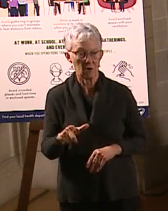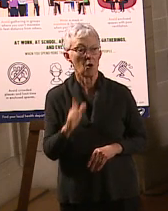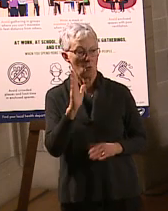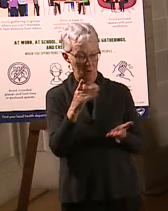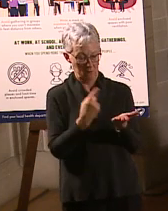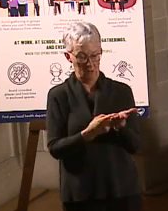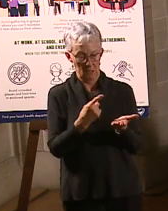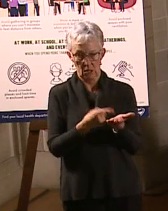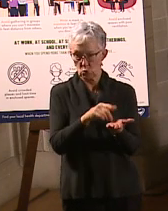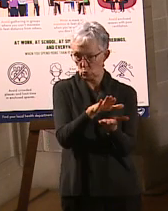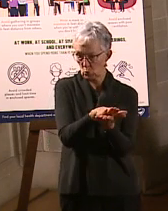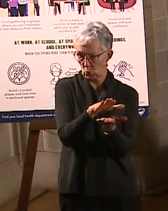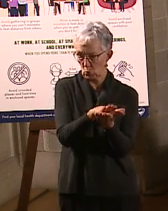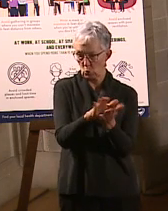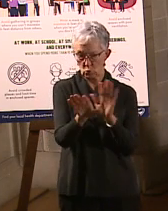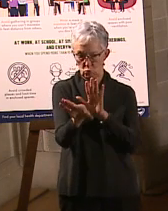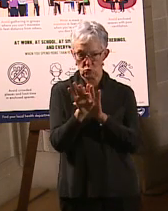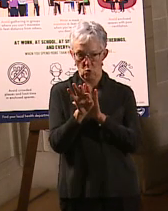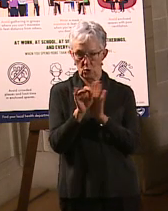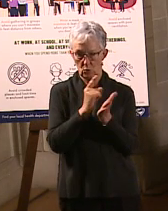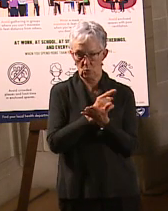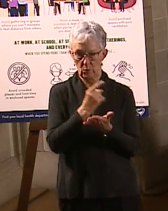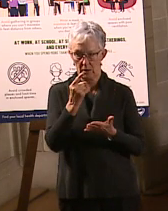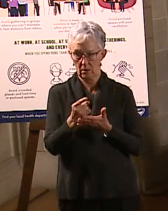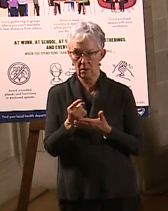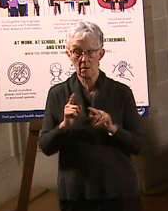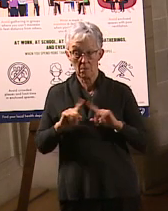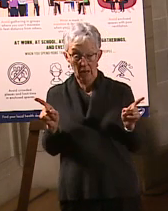But before I do that, I am going to sign the